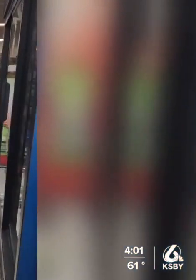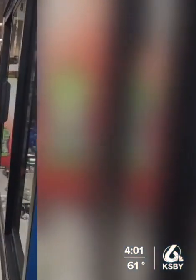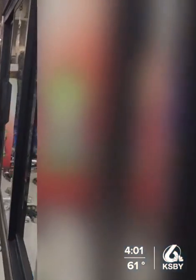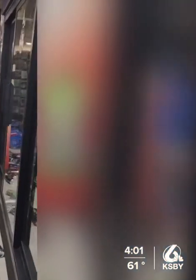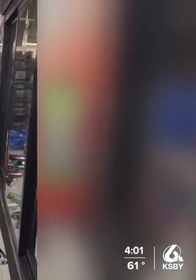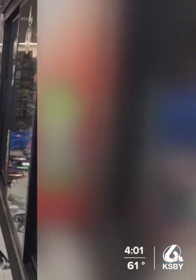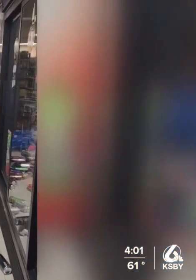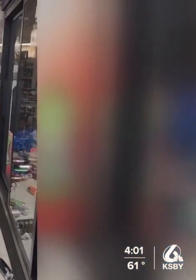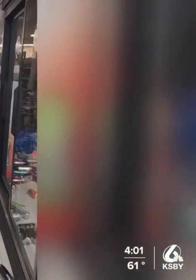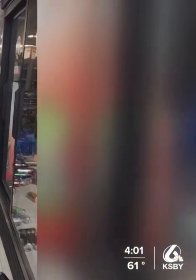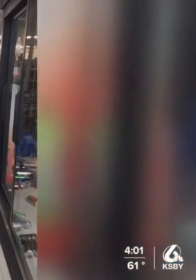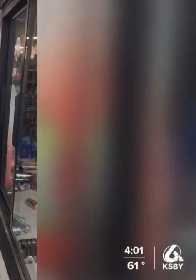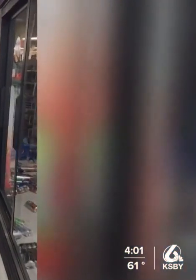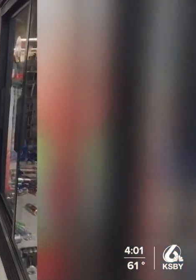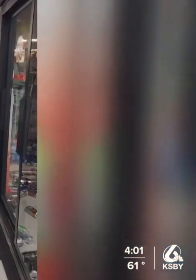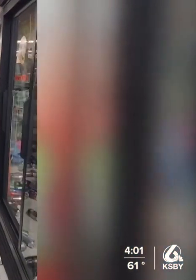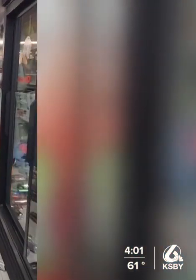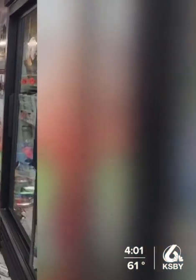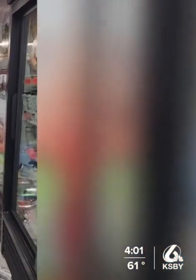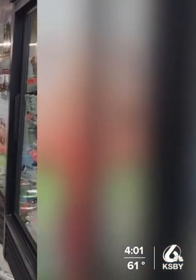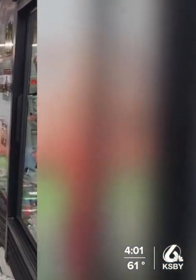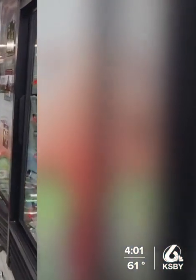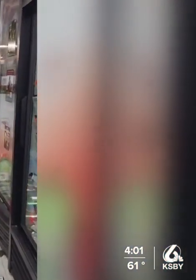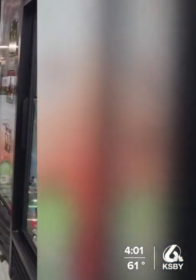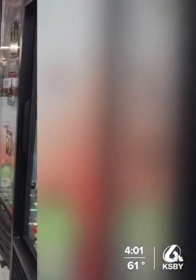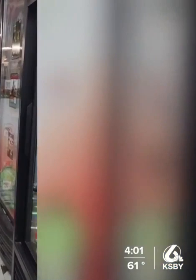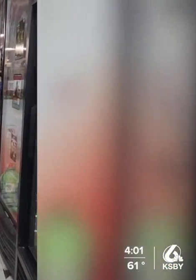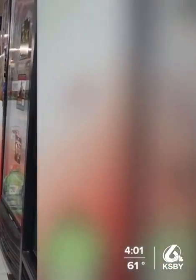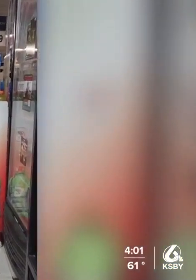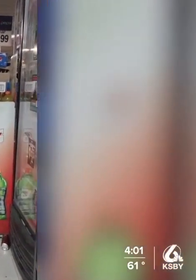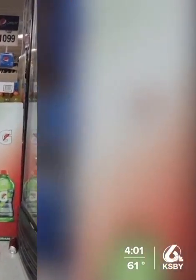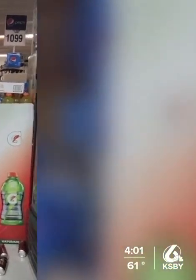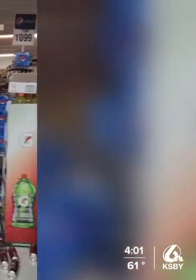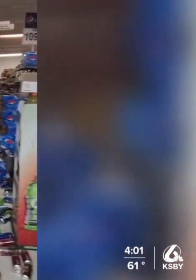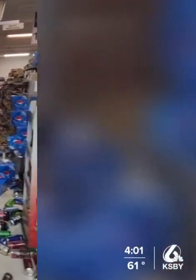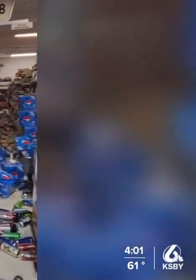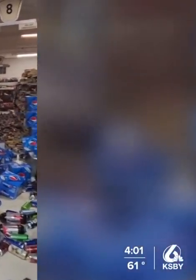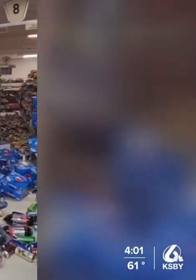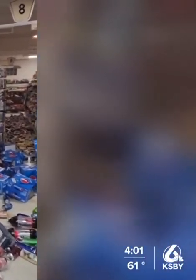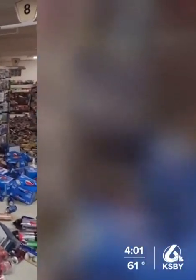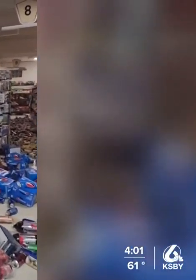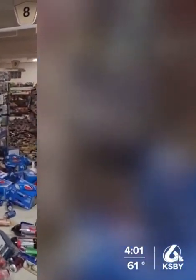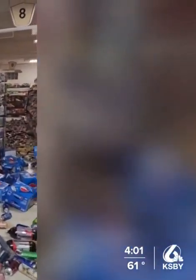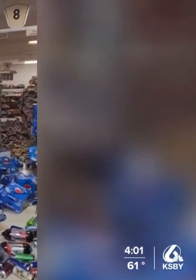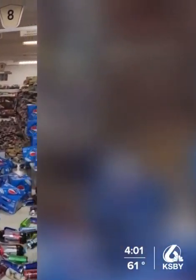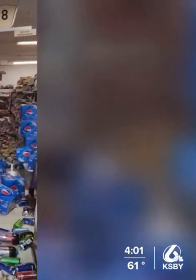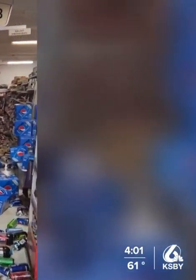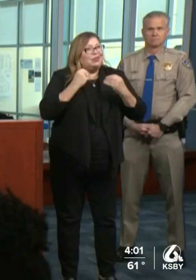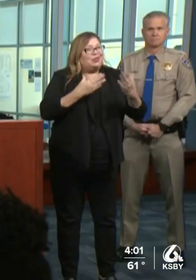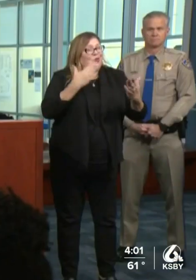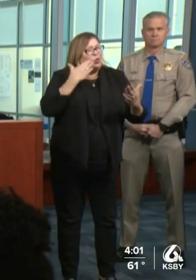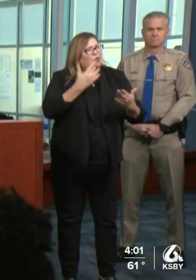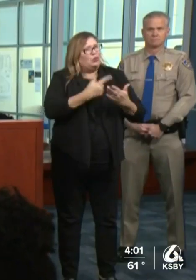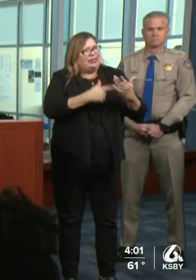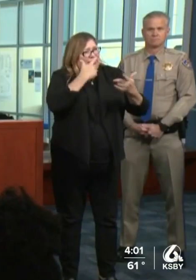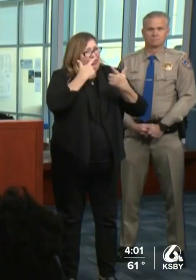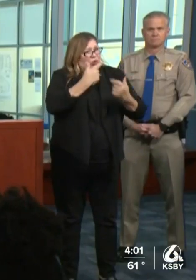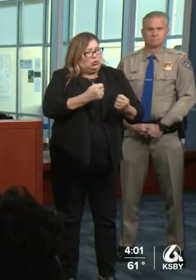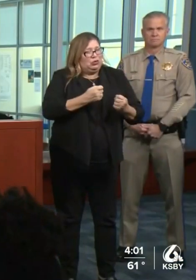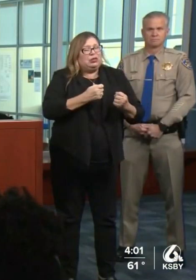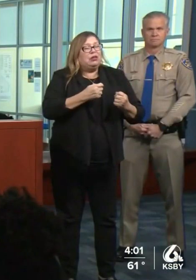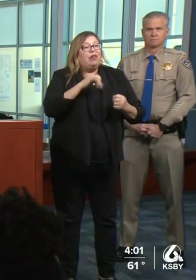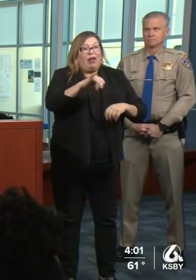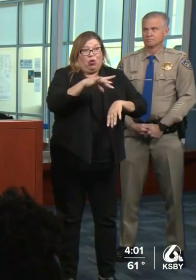on the inside. Authorities say the state's early warning system kicked in before the quake hit.